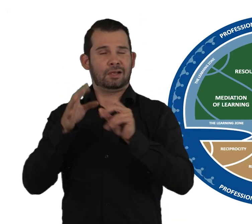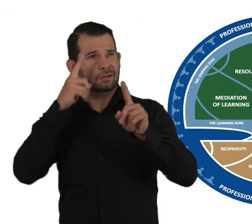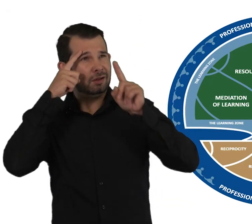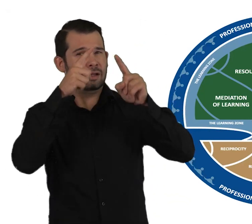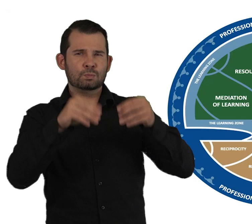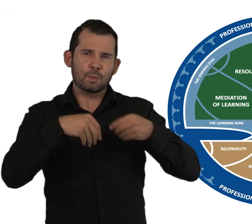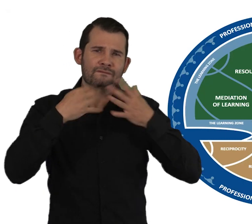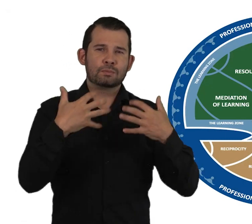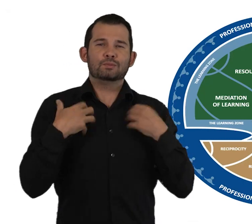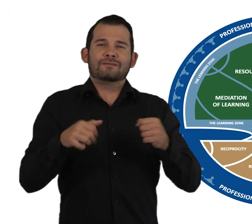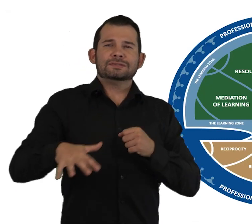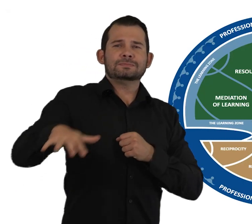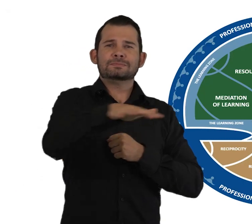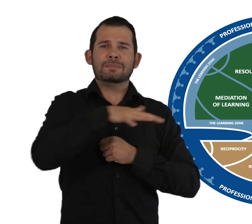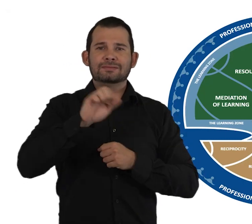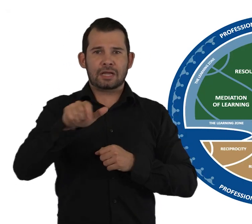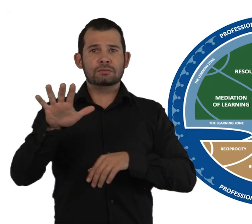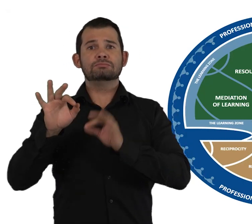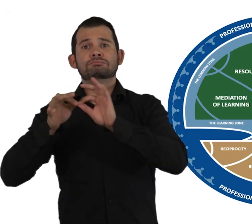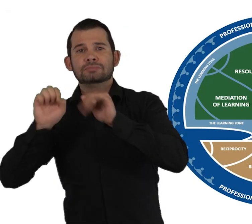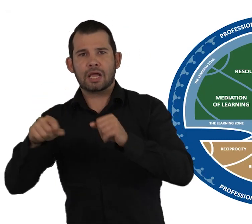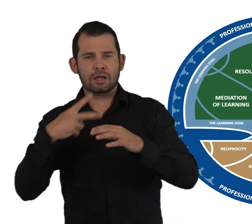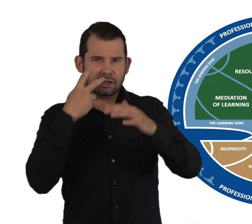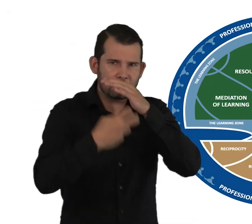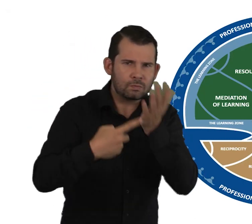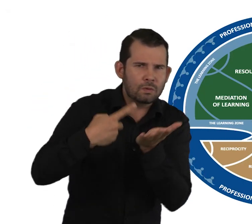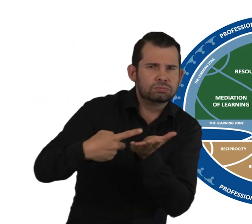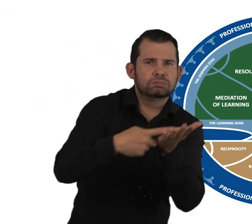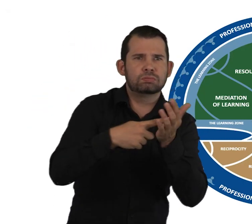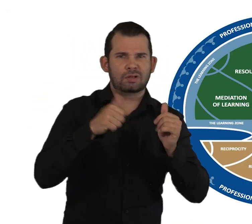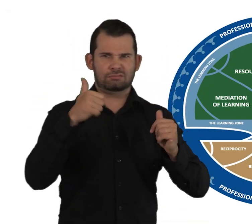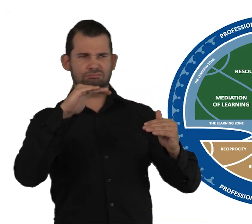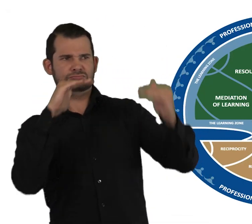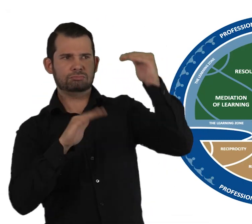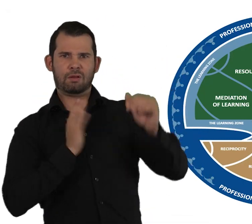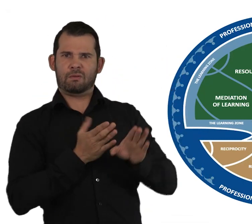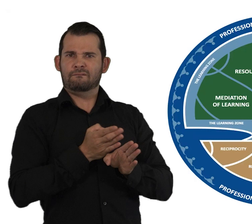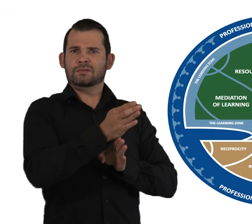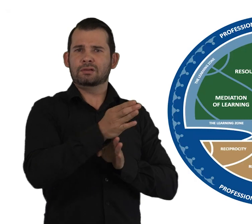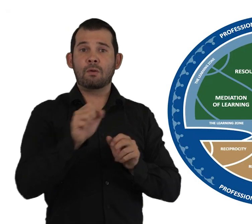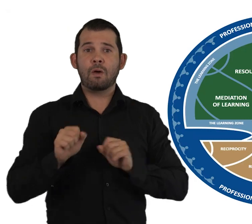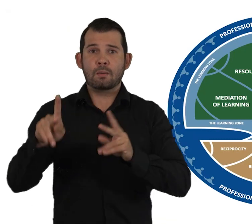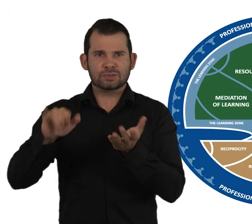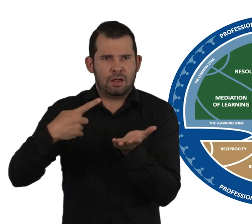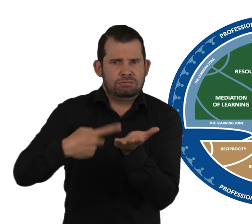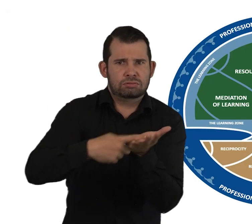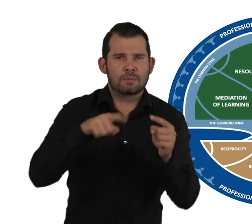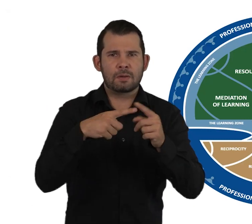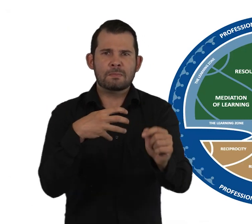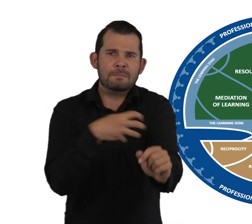brave space for their practitioners to explore injustices in our field, opportunities to dialogue about power, privilege,